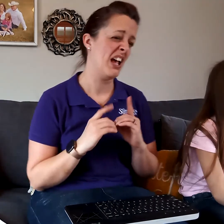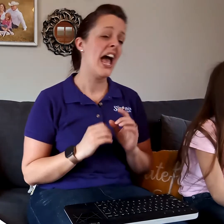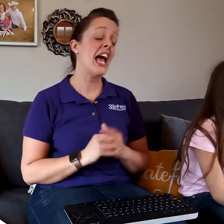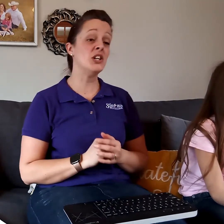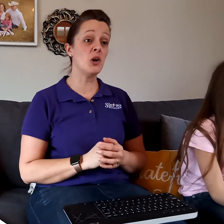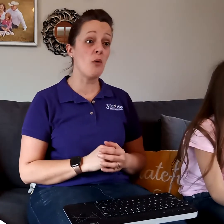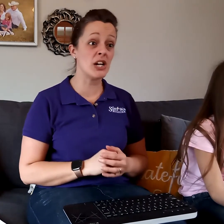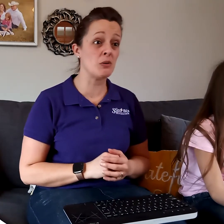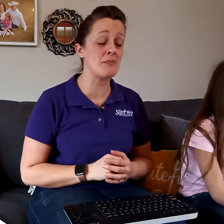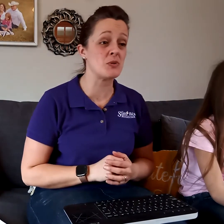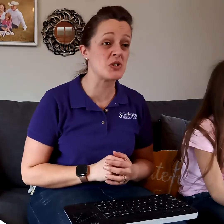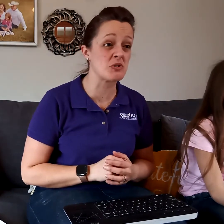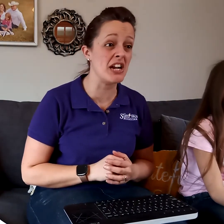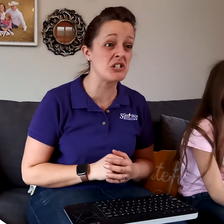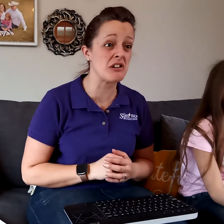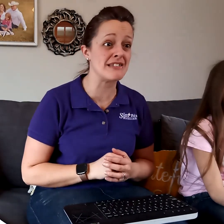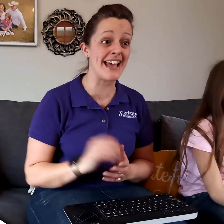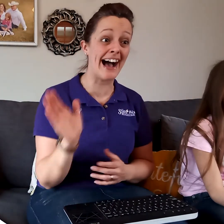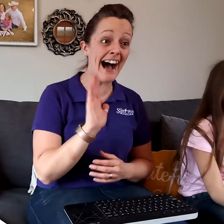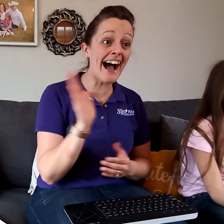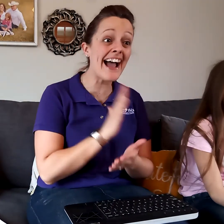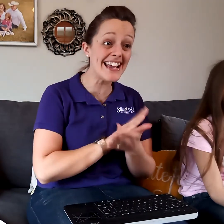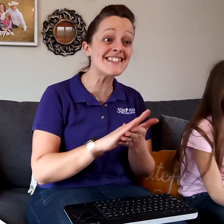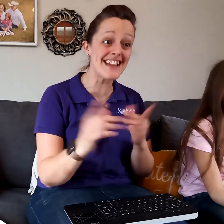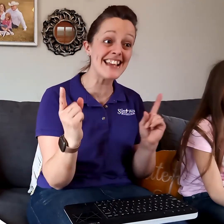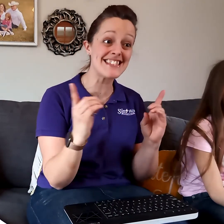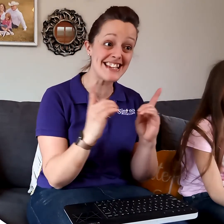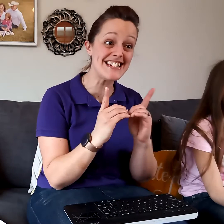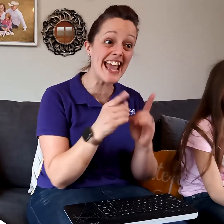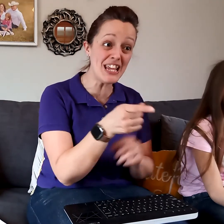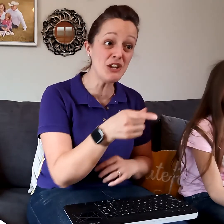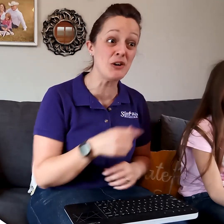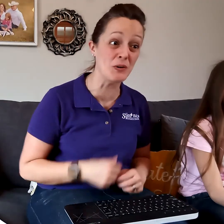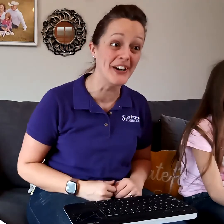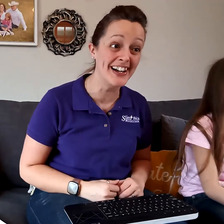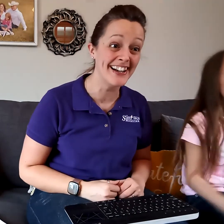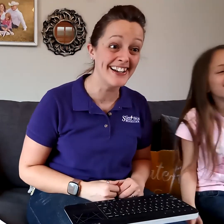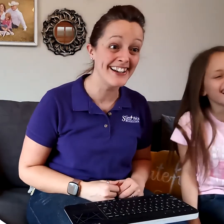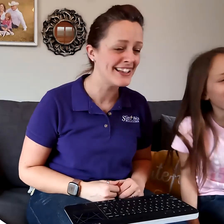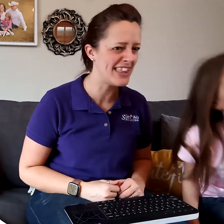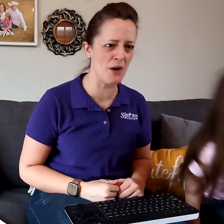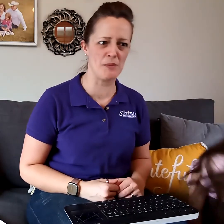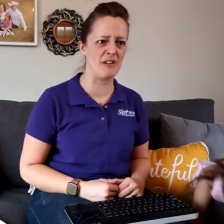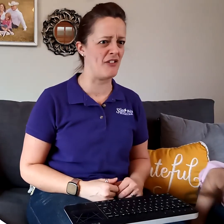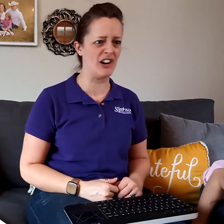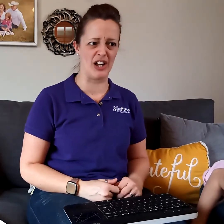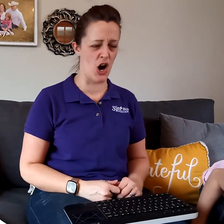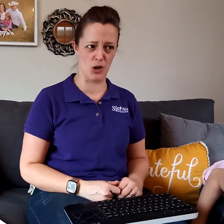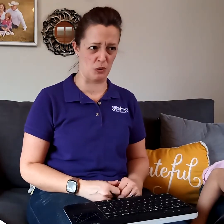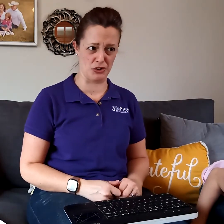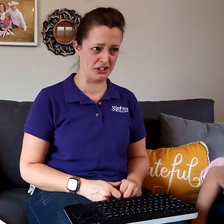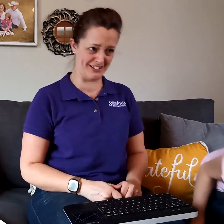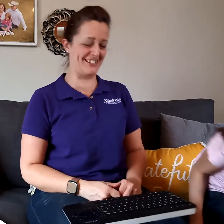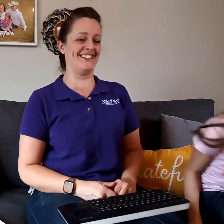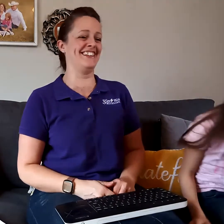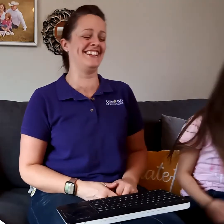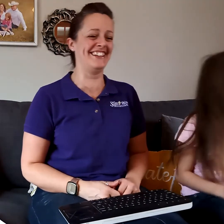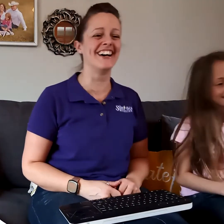And you don't want to go up to a stranger and say, hi, it's nice to date you. That would be very awkward.